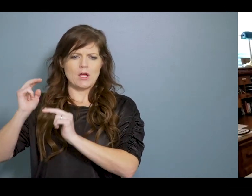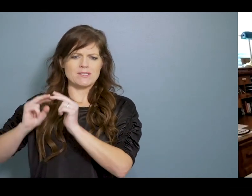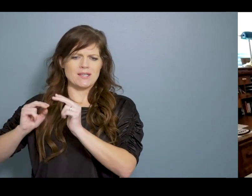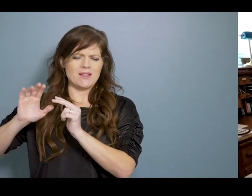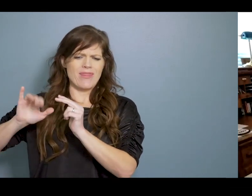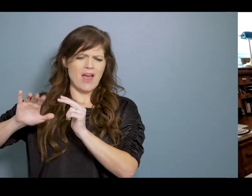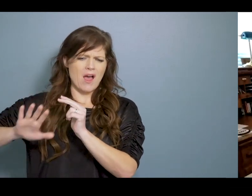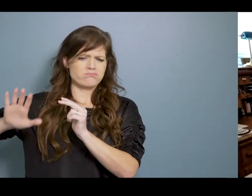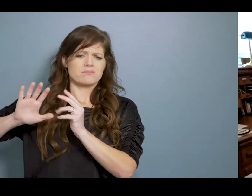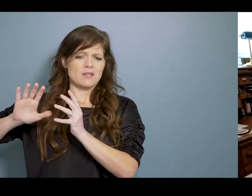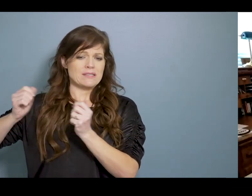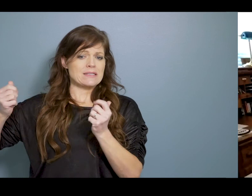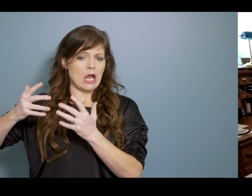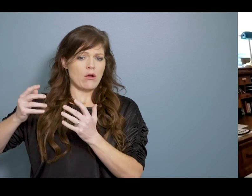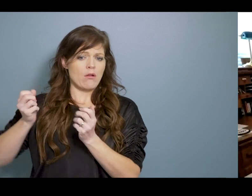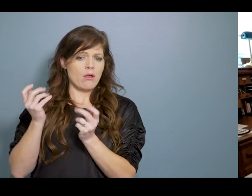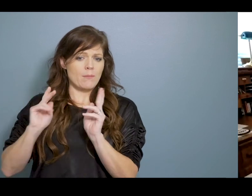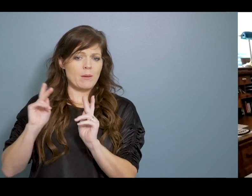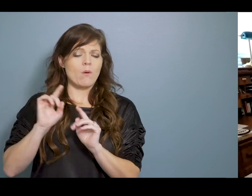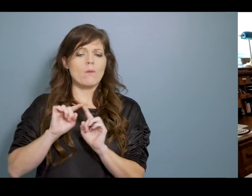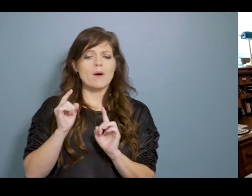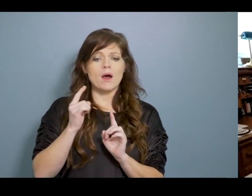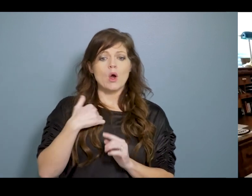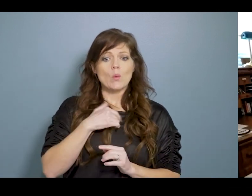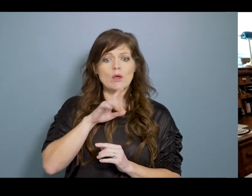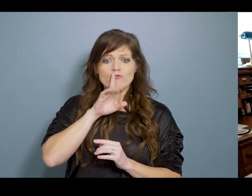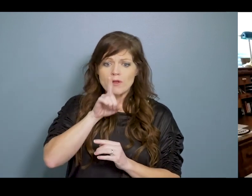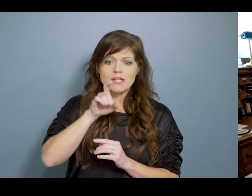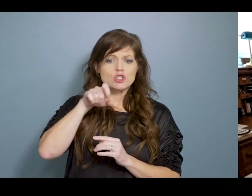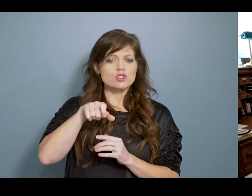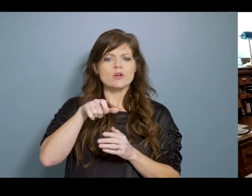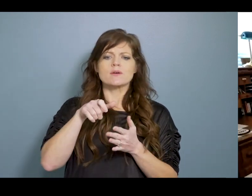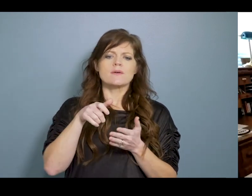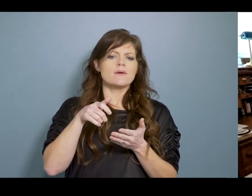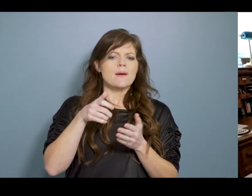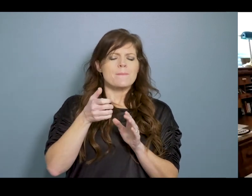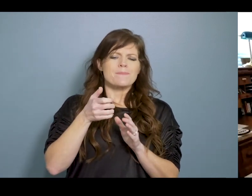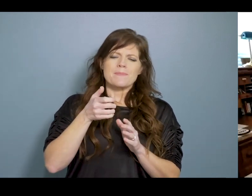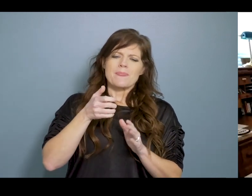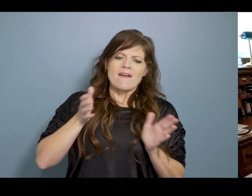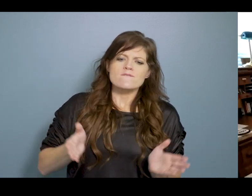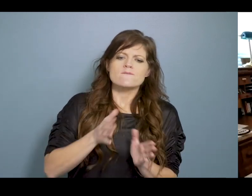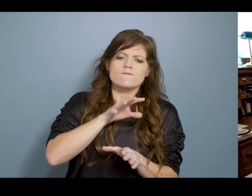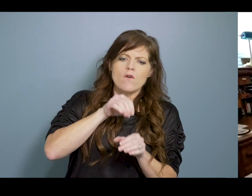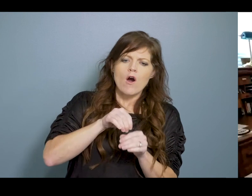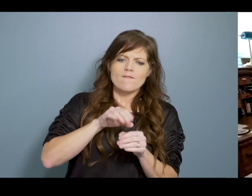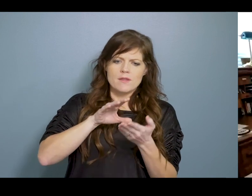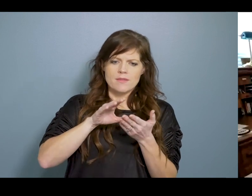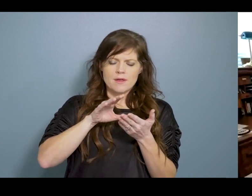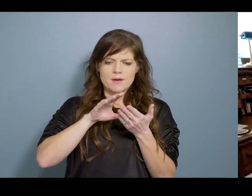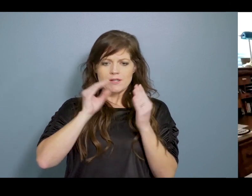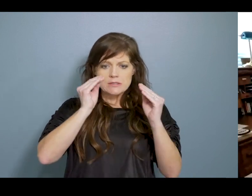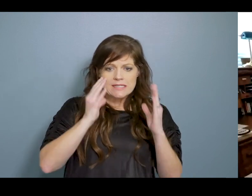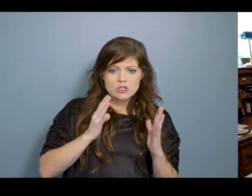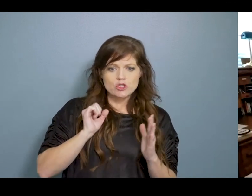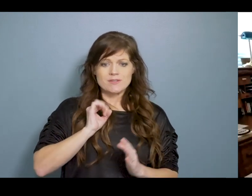can have our entire faculty and staff engaged in positive, constructive involvement, and that we don't have to